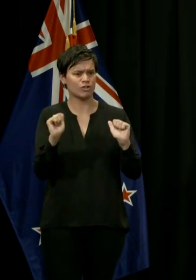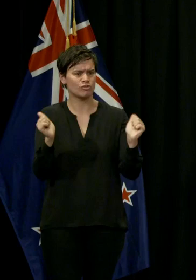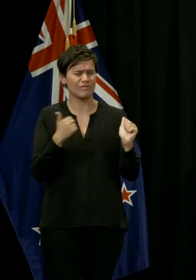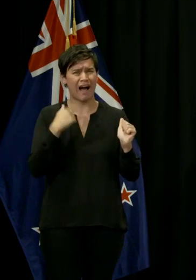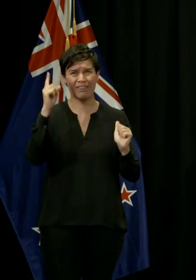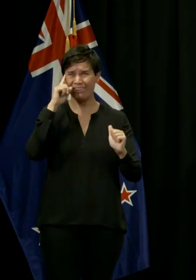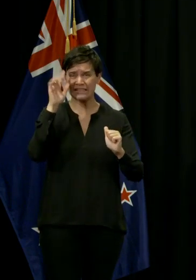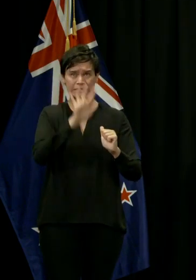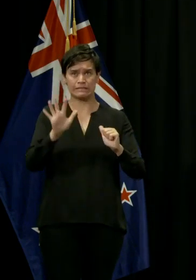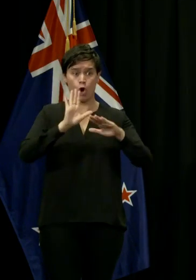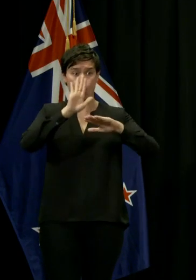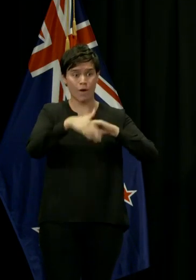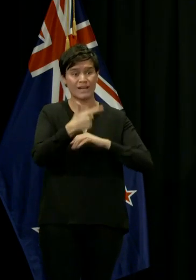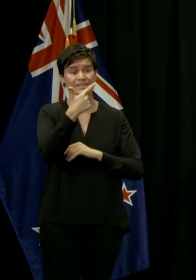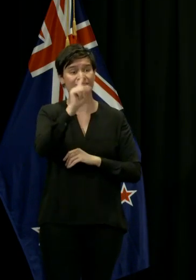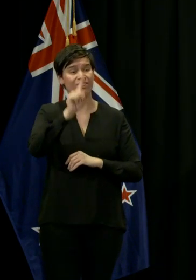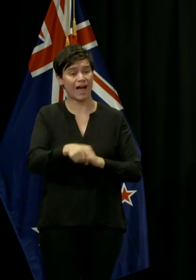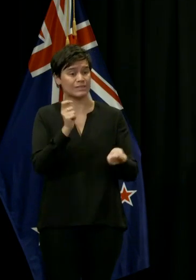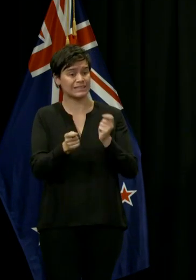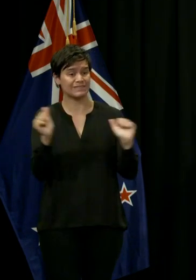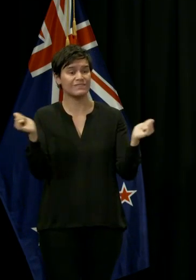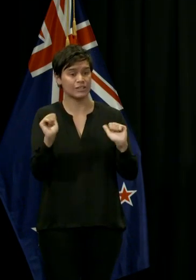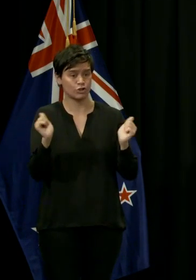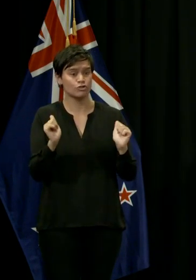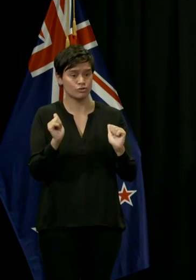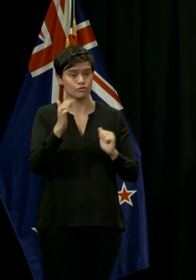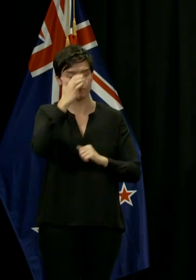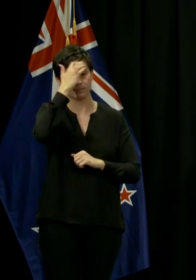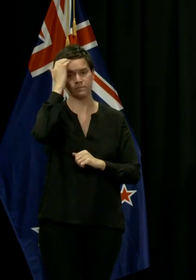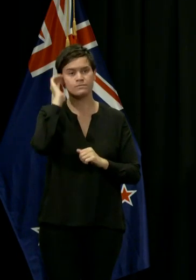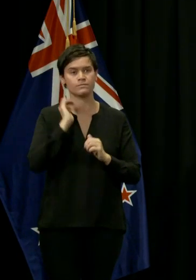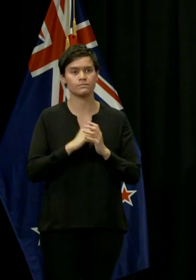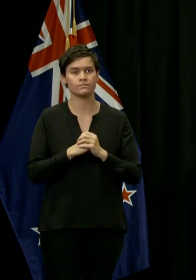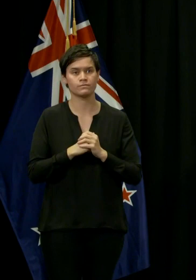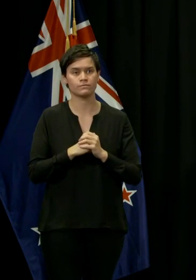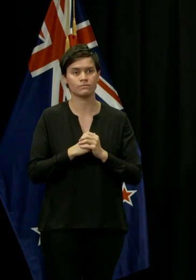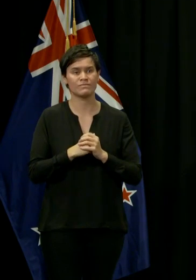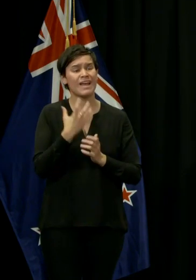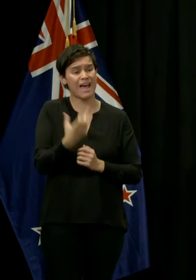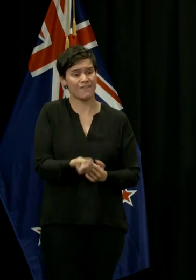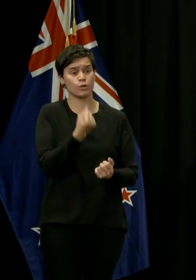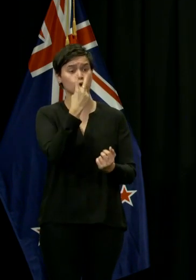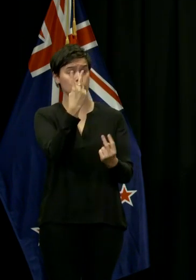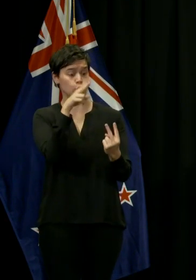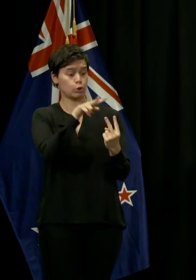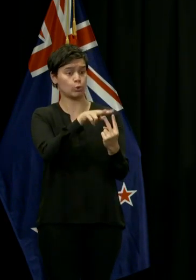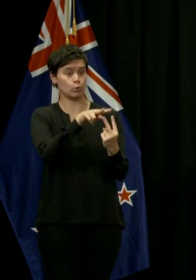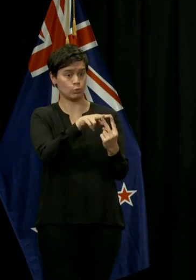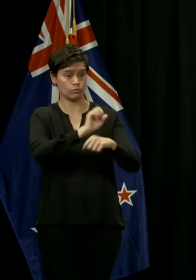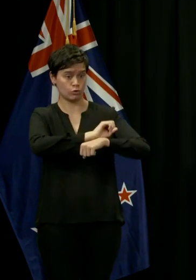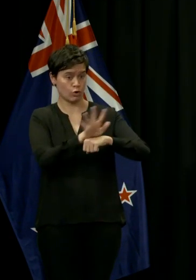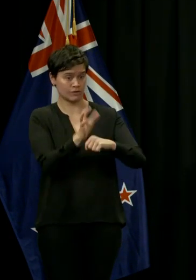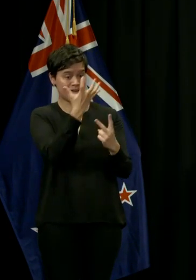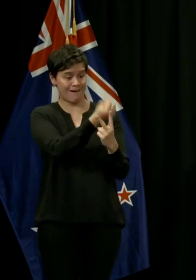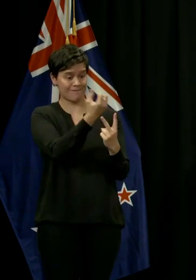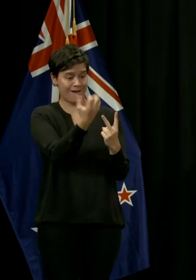of 7,000 tests. We have 2 that have now told us that we have community transmission. We